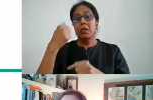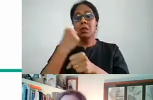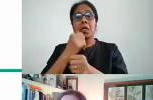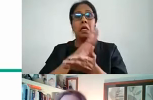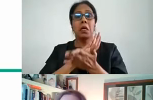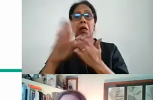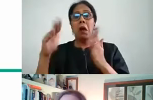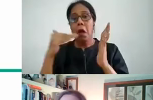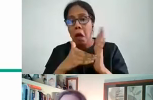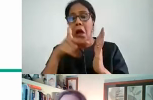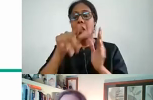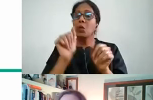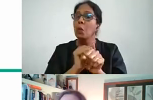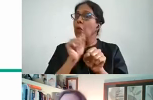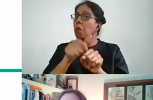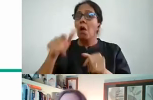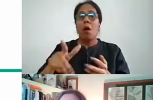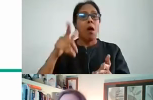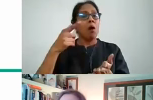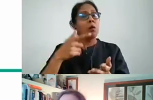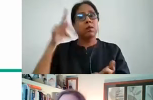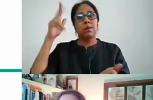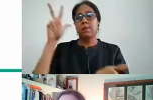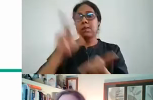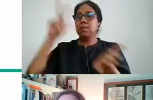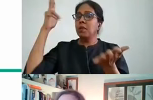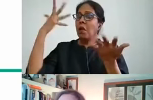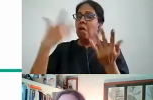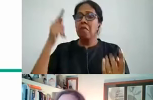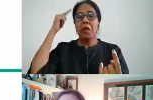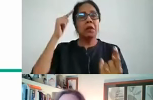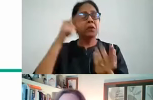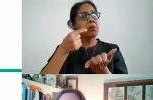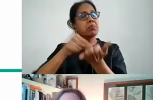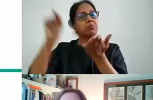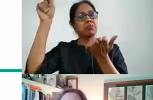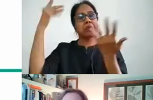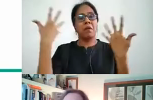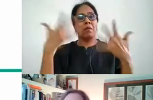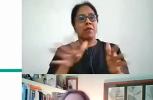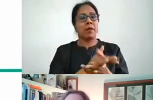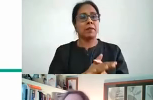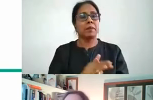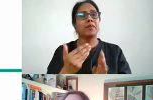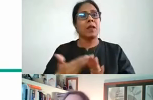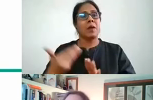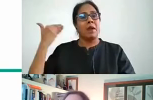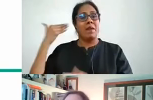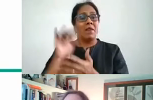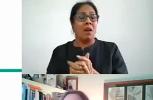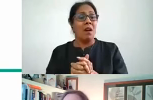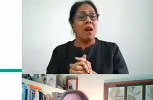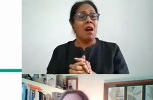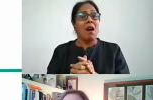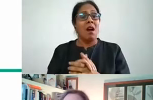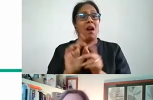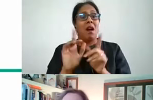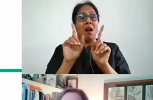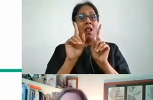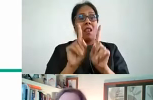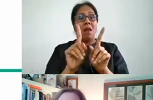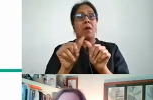ratified and published. 802.11 AY, 2021, likewise, was